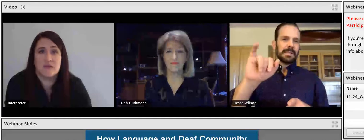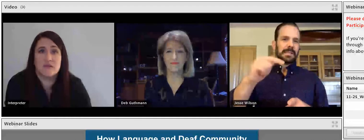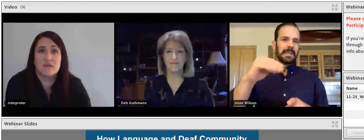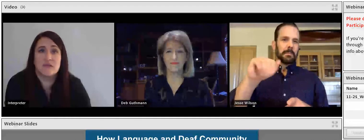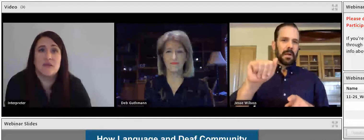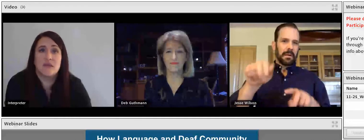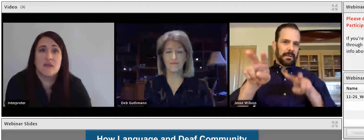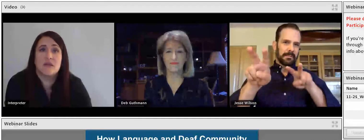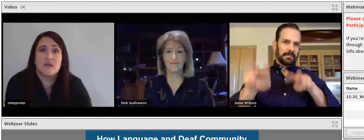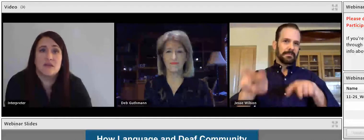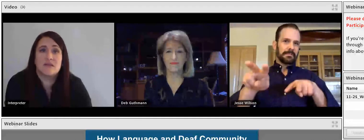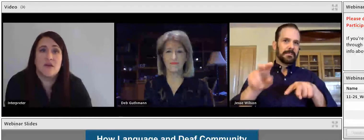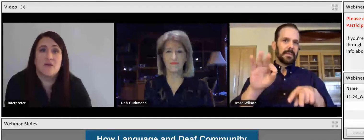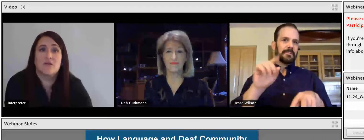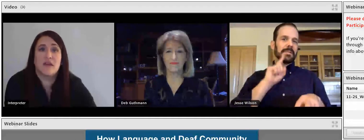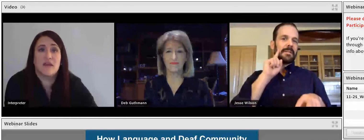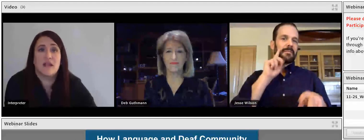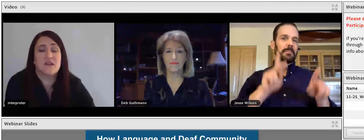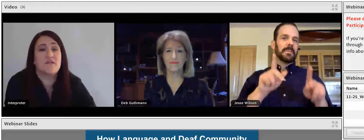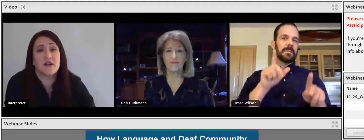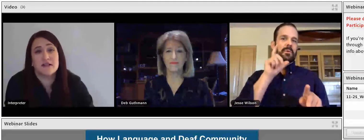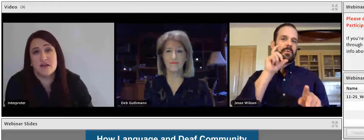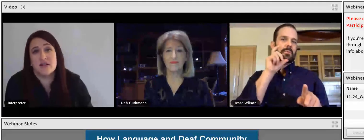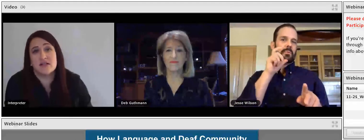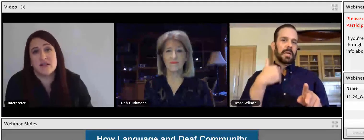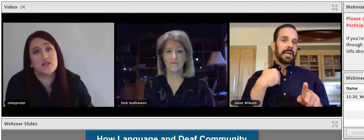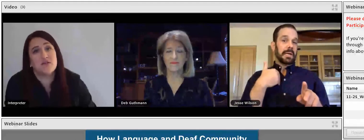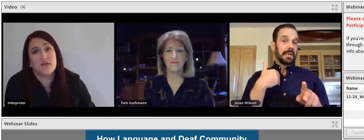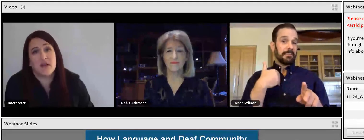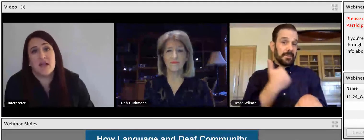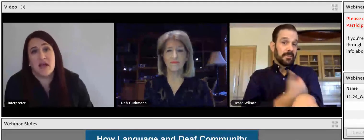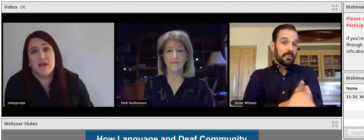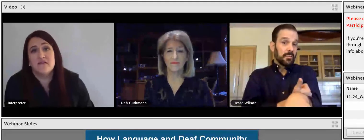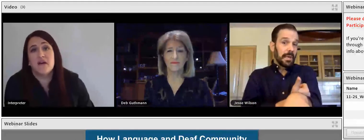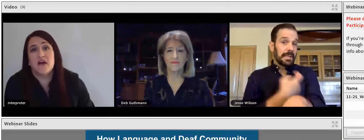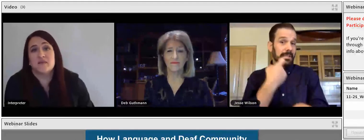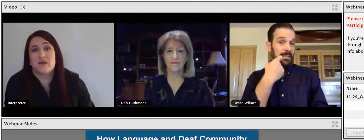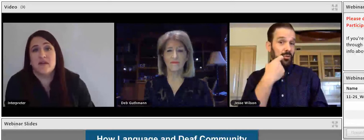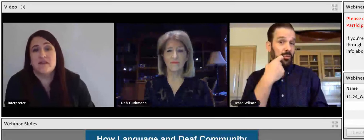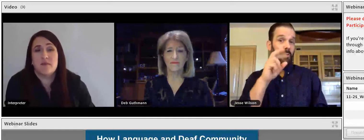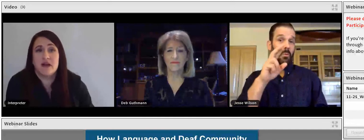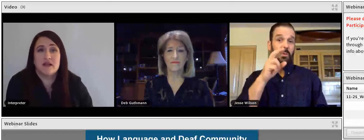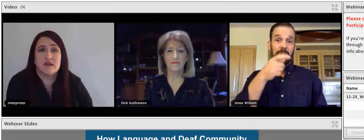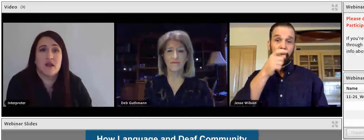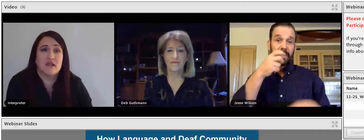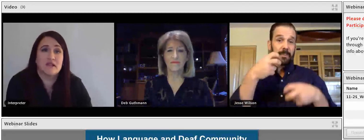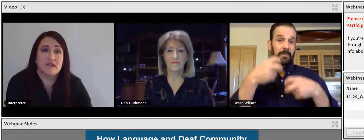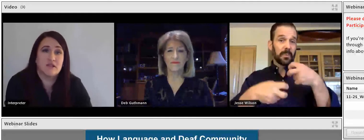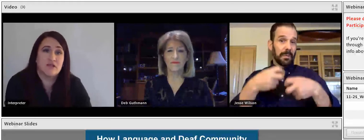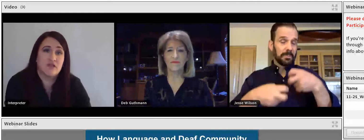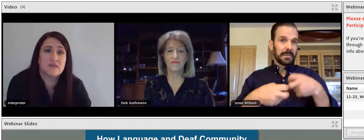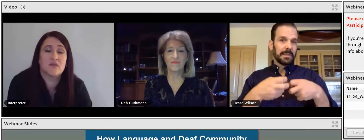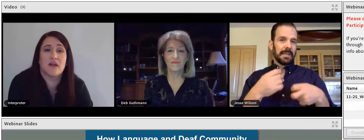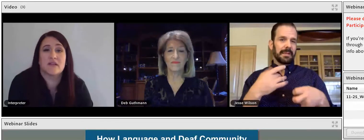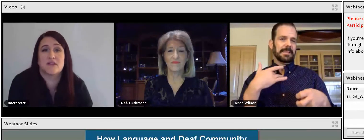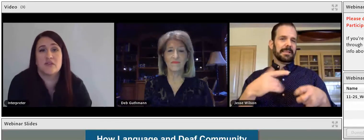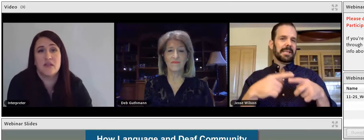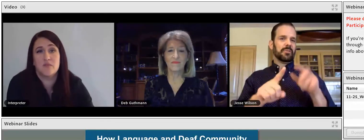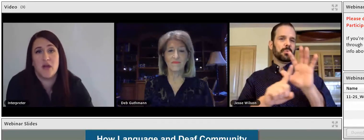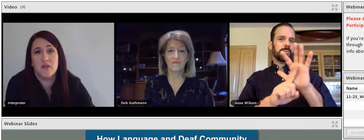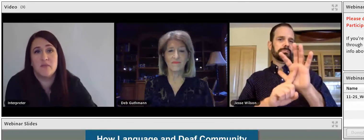comes to substance use. So it's a very serious issue that they have. So if somebody is addicted